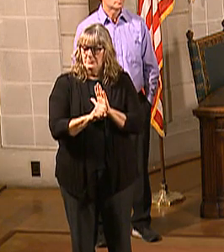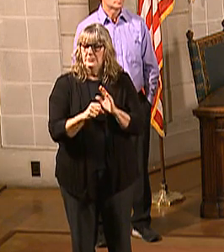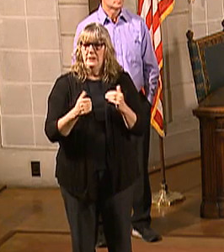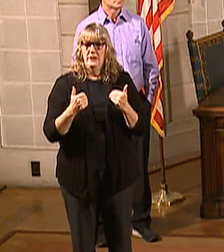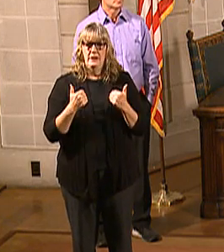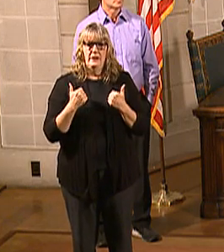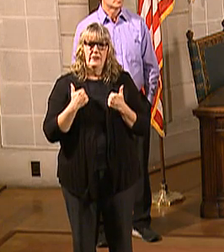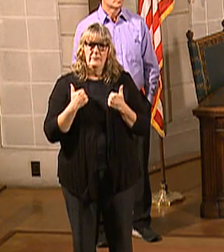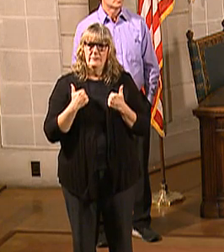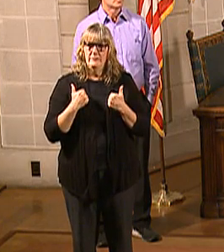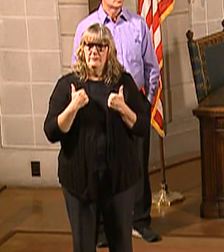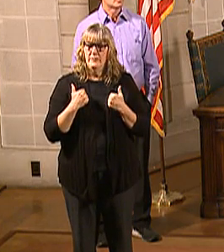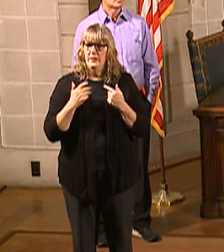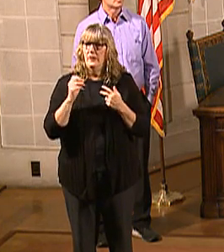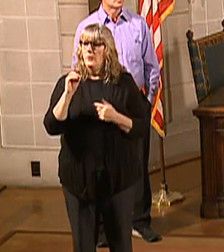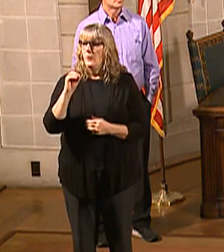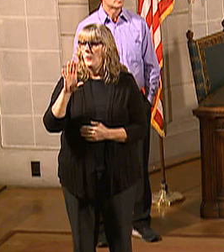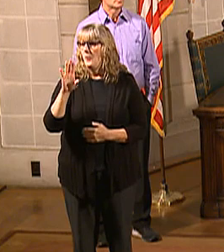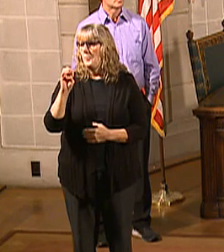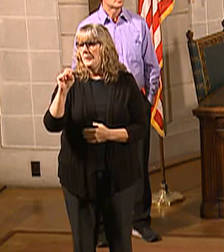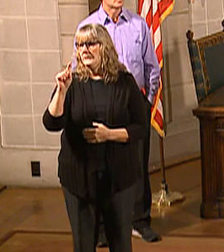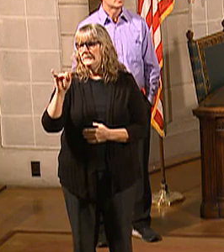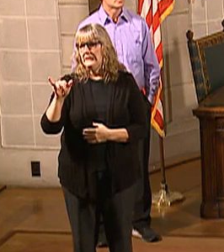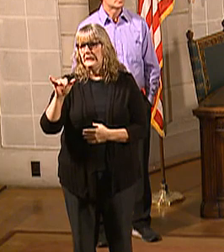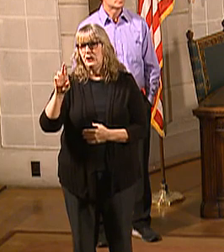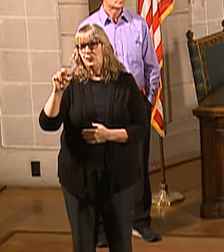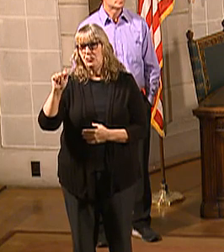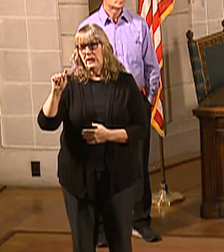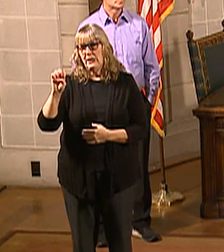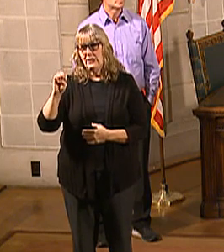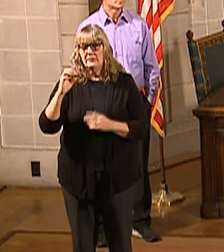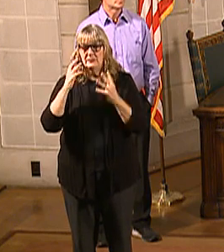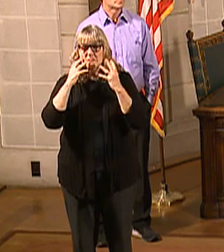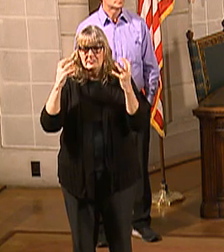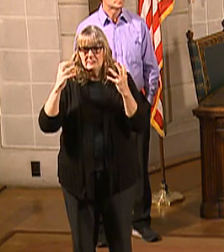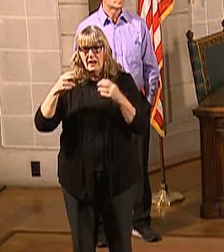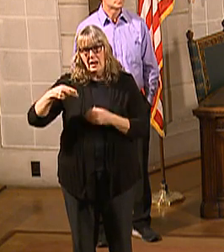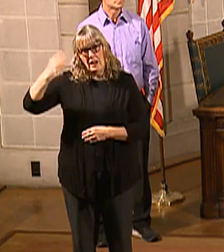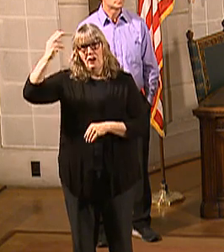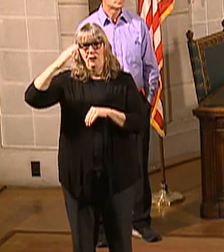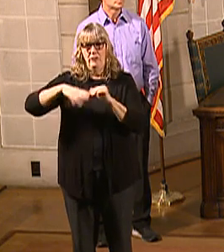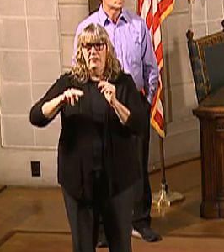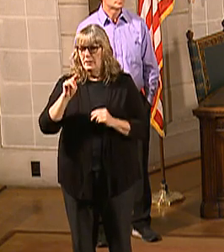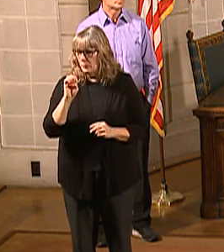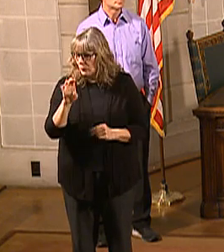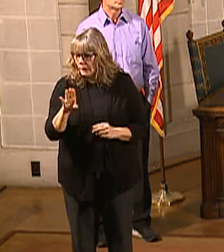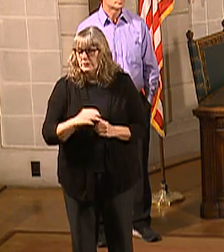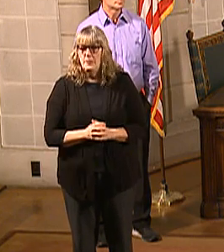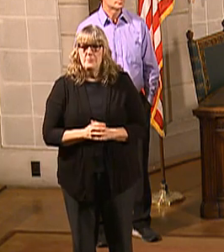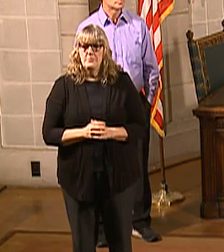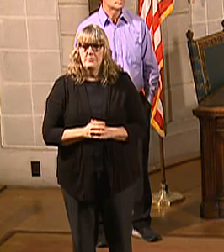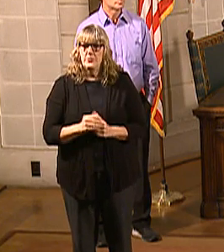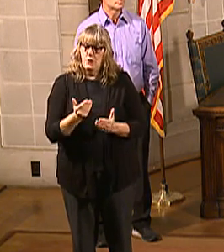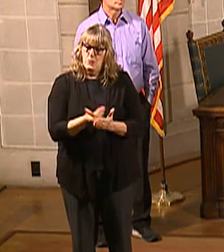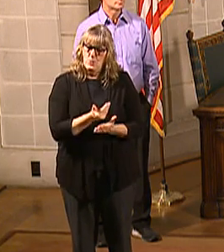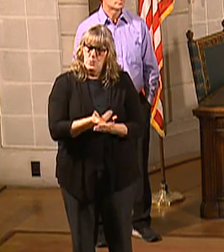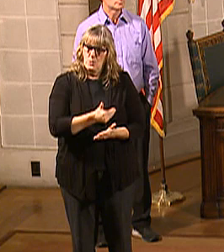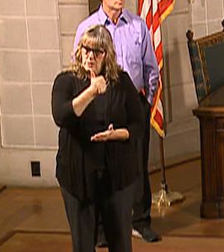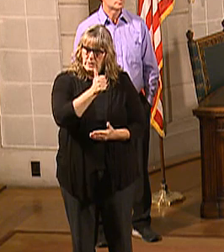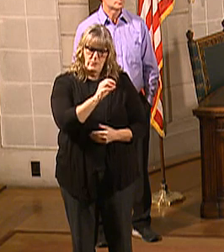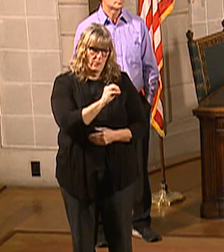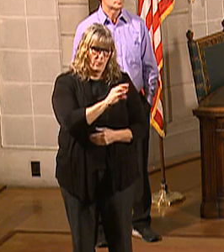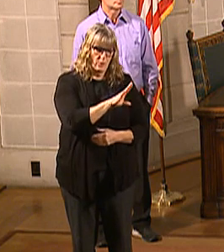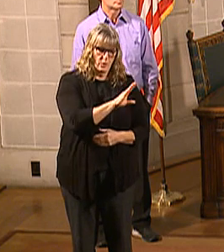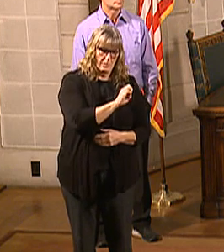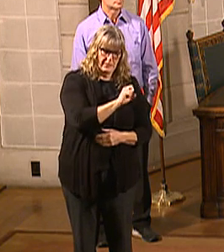have obesity rates higher than Nebraska. The newest thing is obesity and